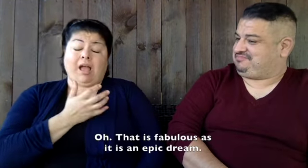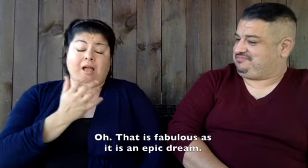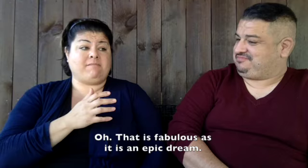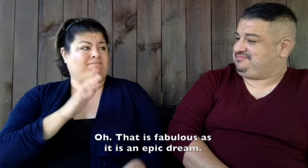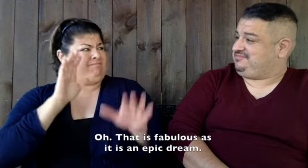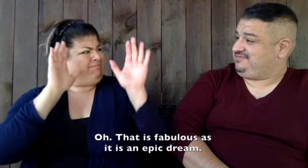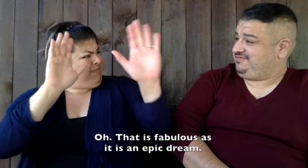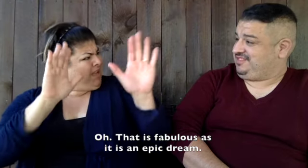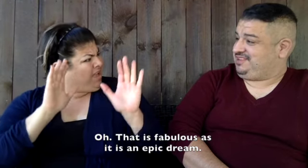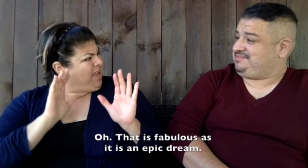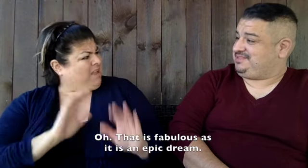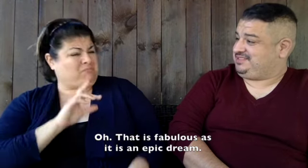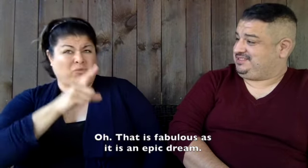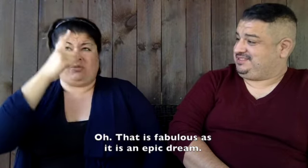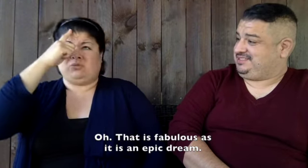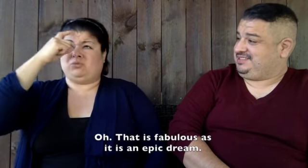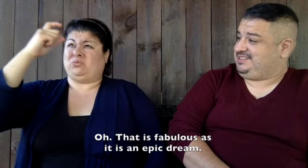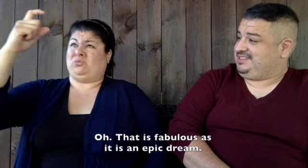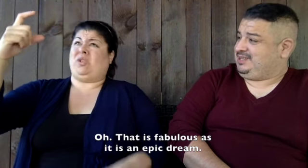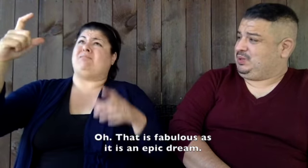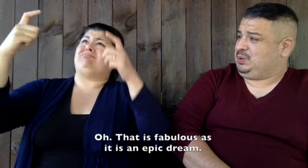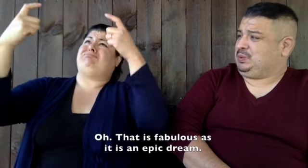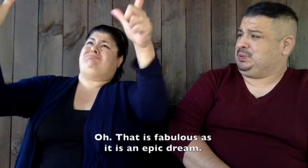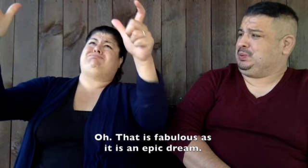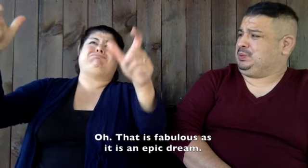Oh, that is fabulous. It is an epic dream.